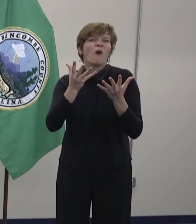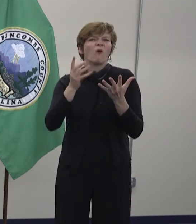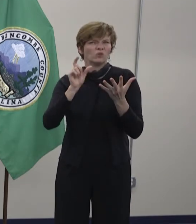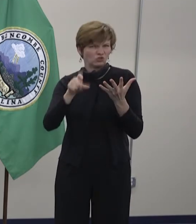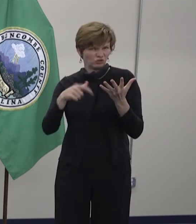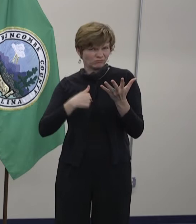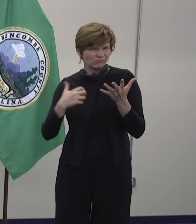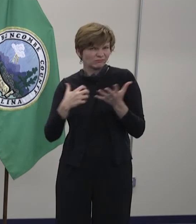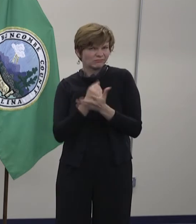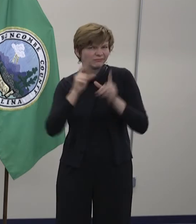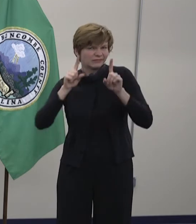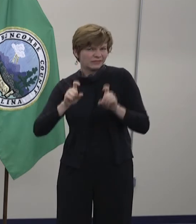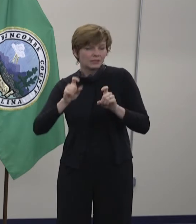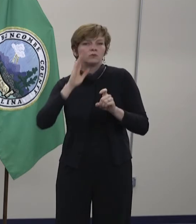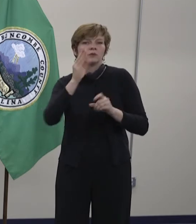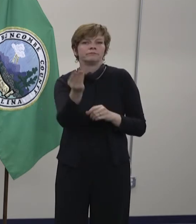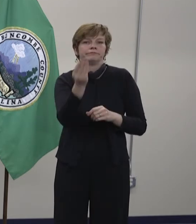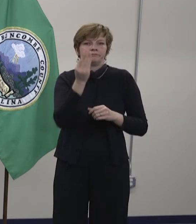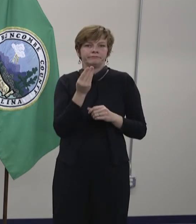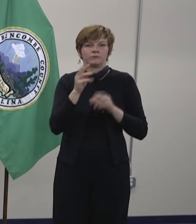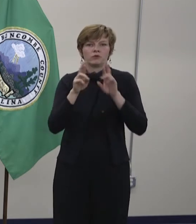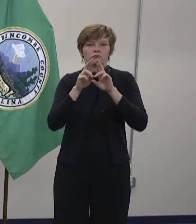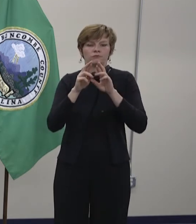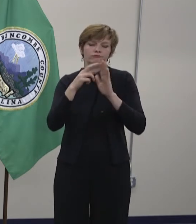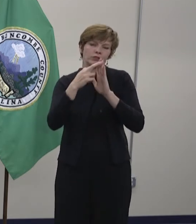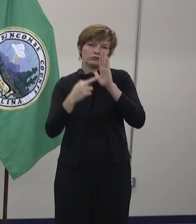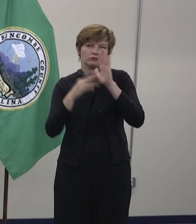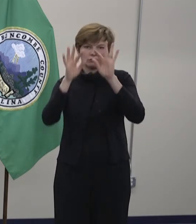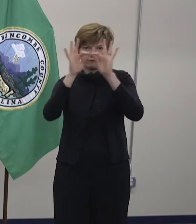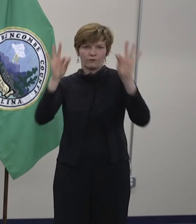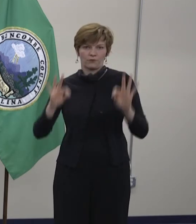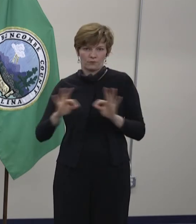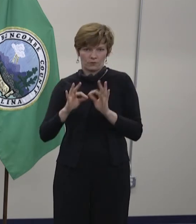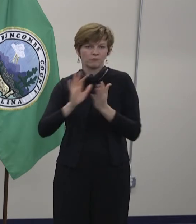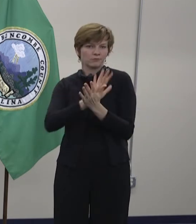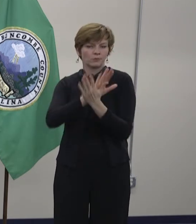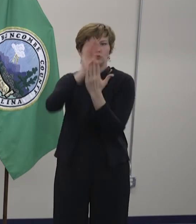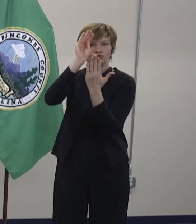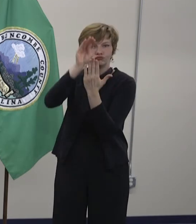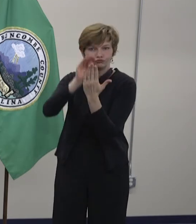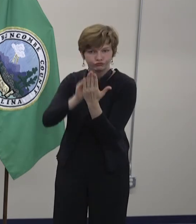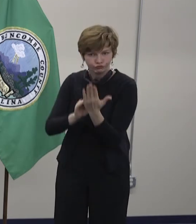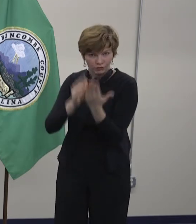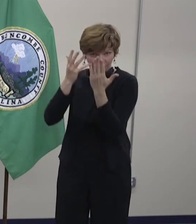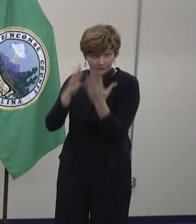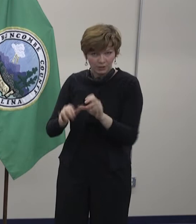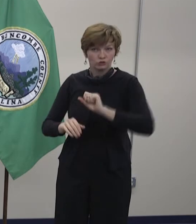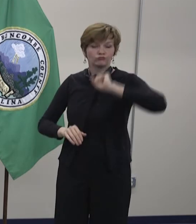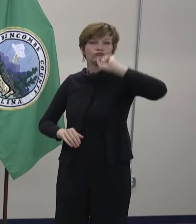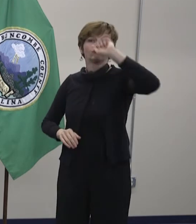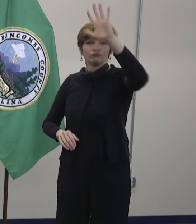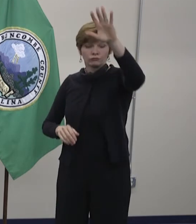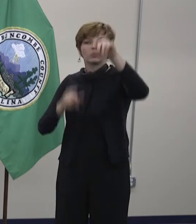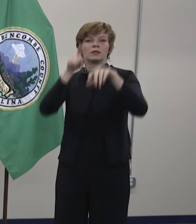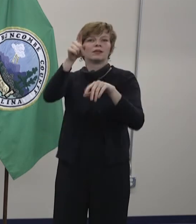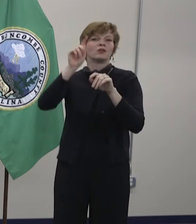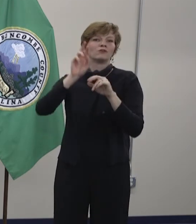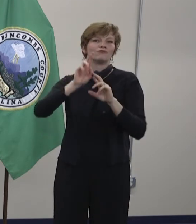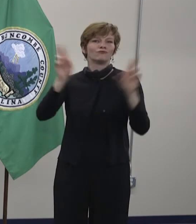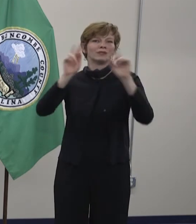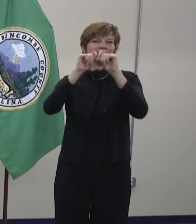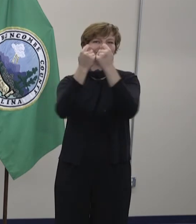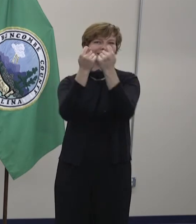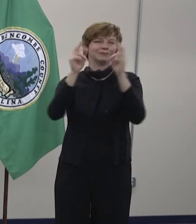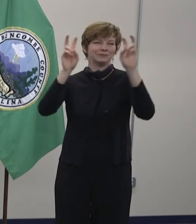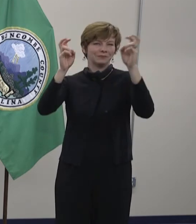form. Once the registration form is complete and submitted, a representative from the Ready team will contact you